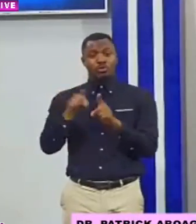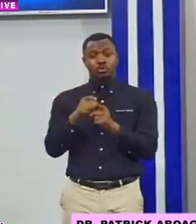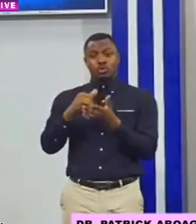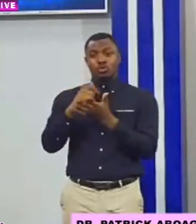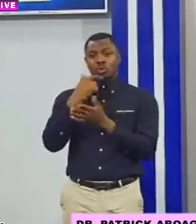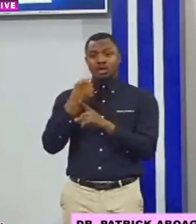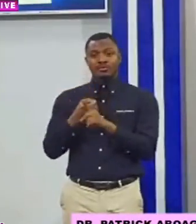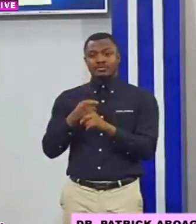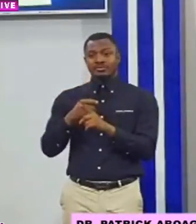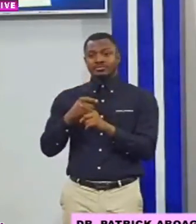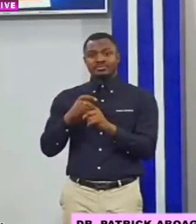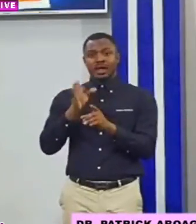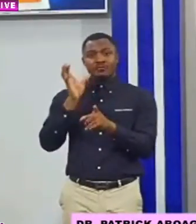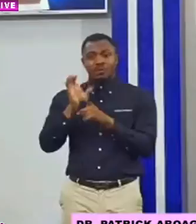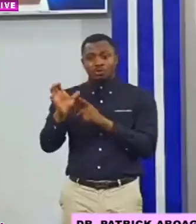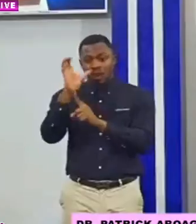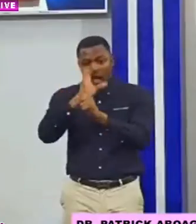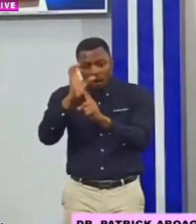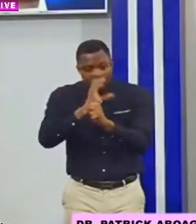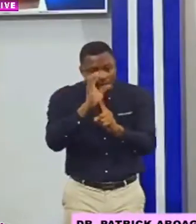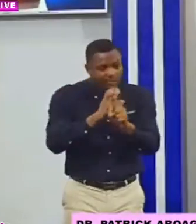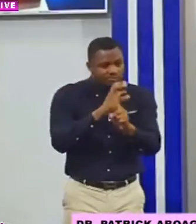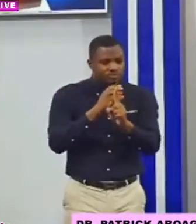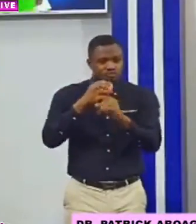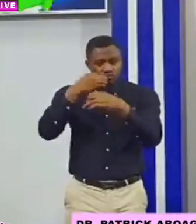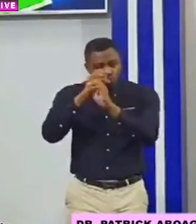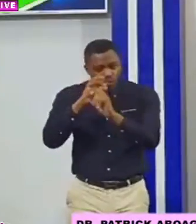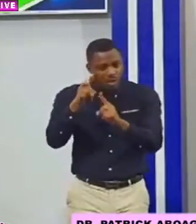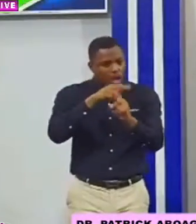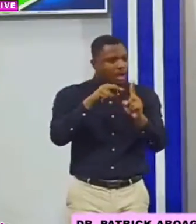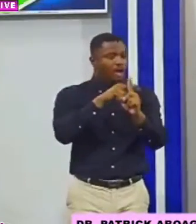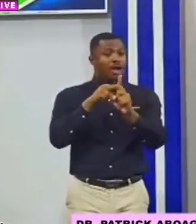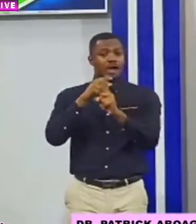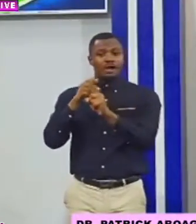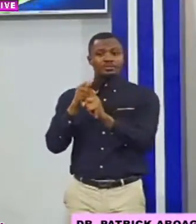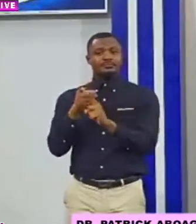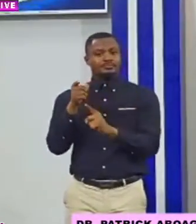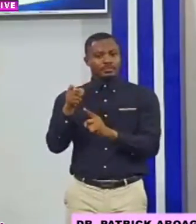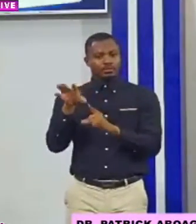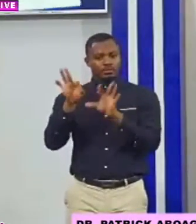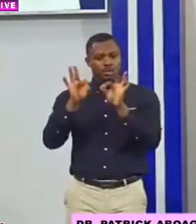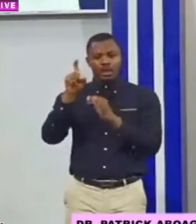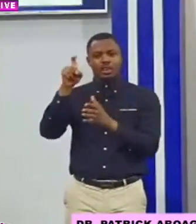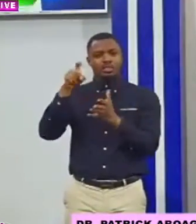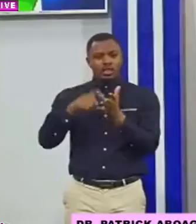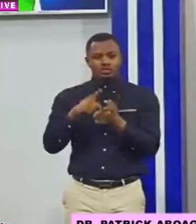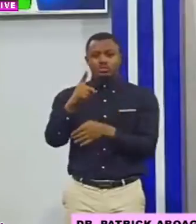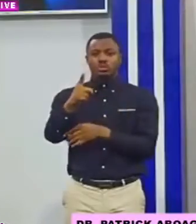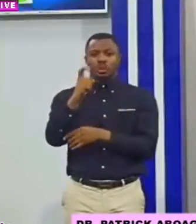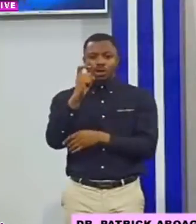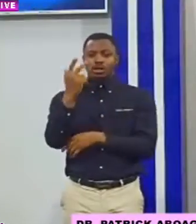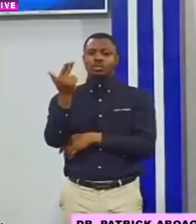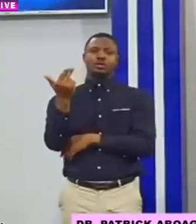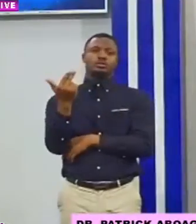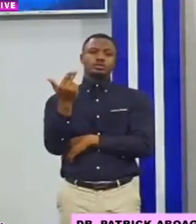we had from the enhanced tracing. That is the group that we actually went out to look for. We found